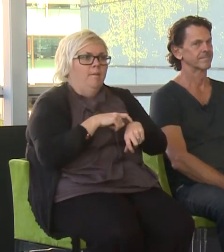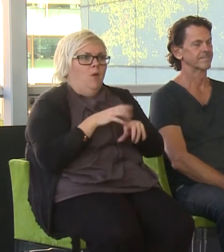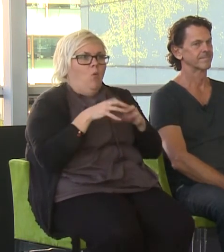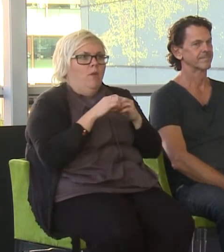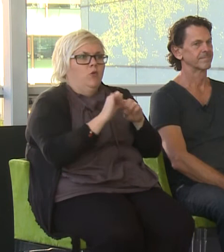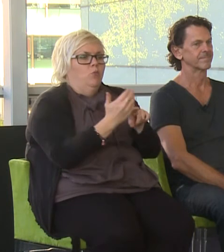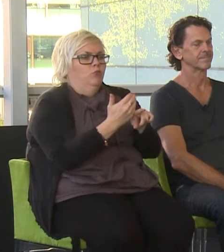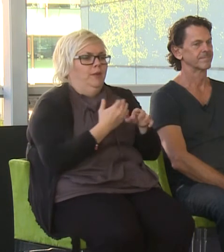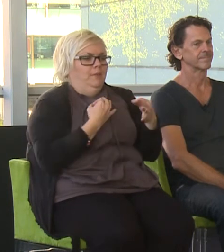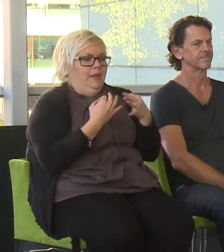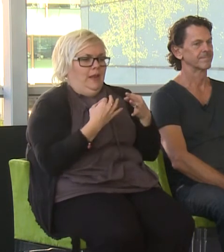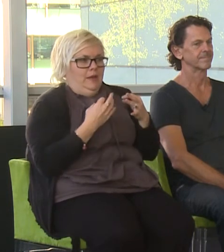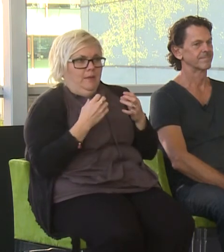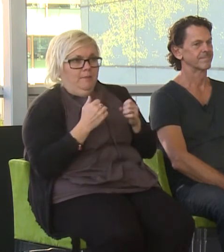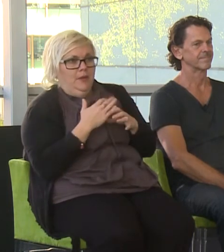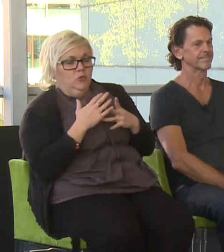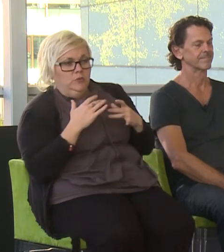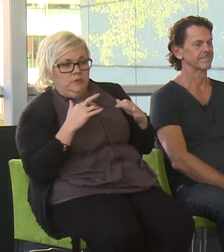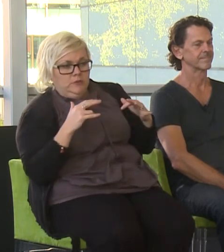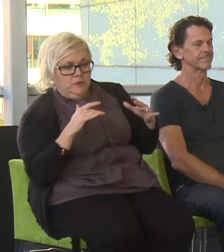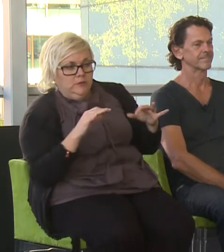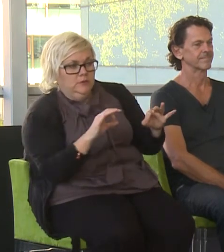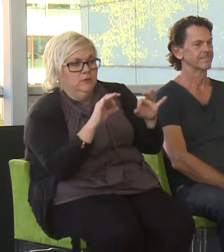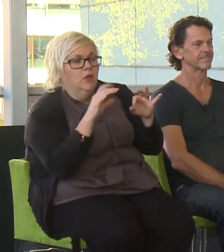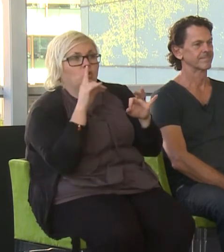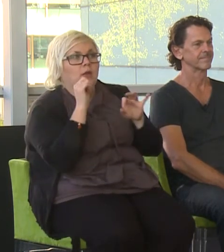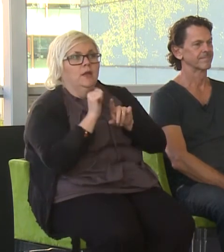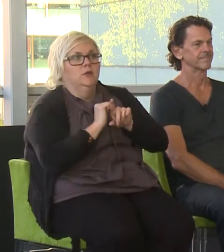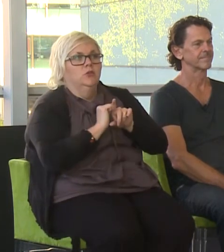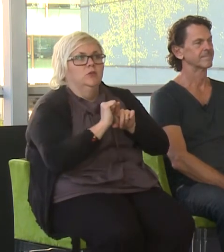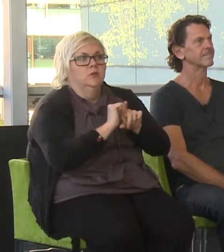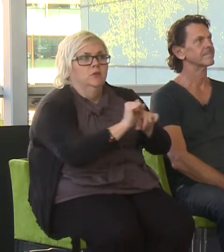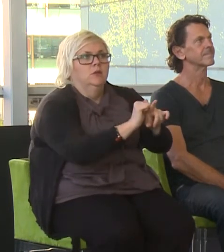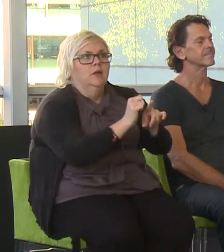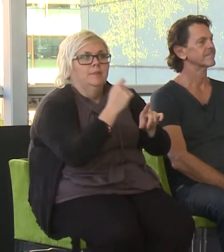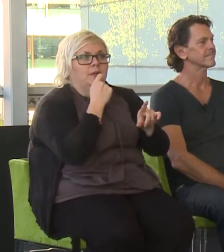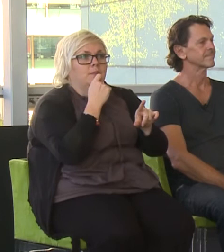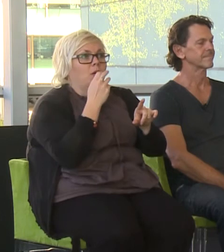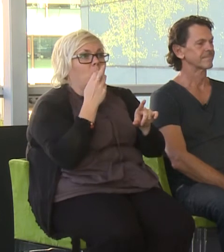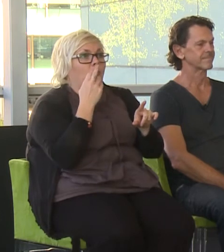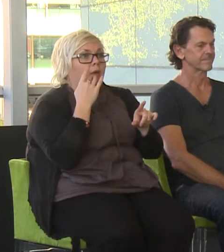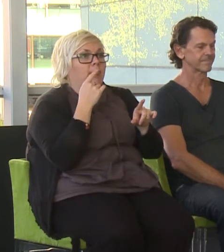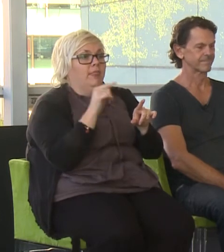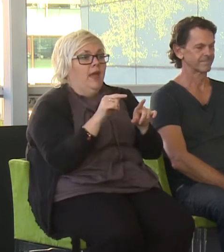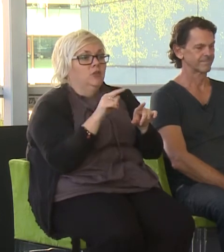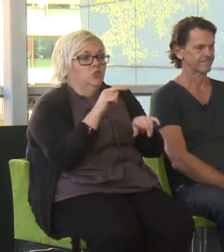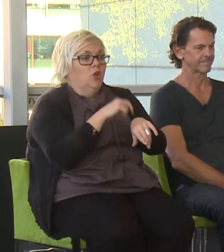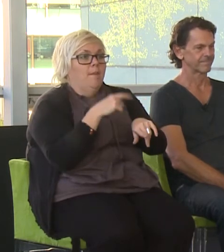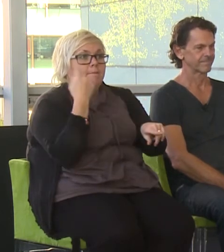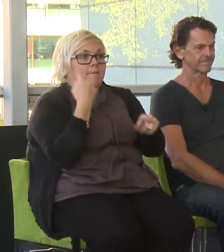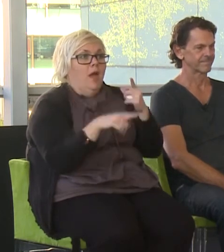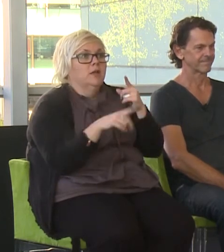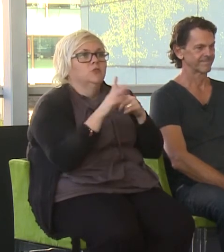pre-planning. You have a series of takes to sharpen your act, but that's all you get. Once that moment passes, you have missed